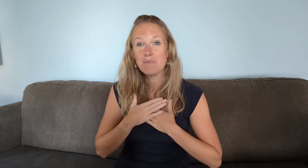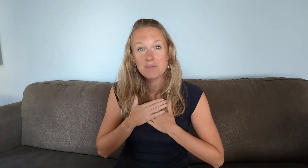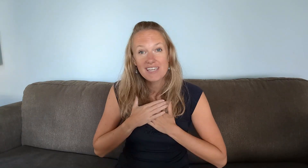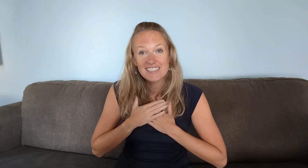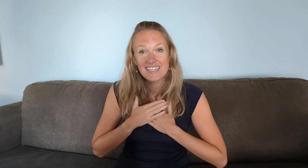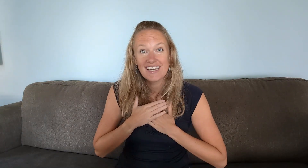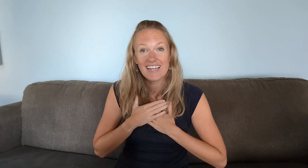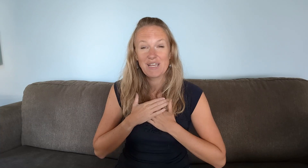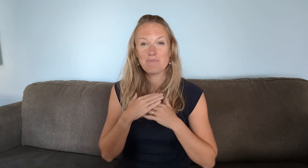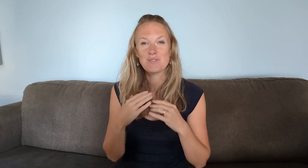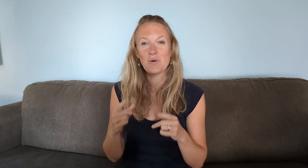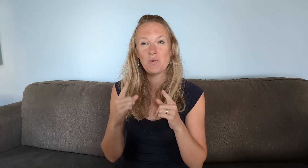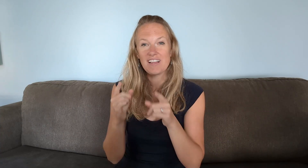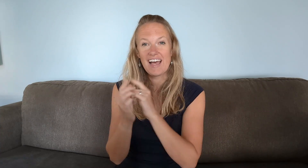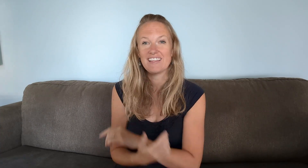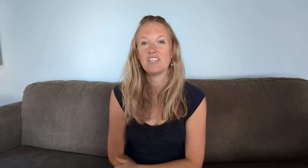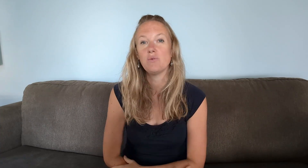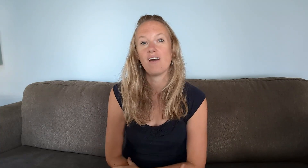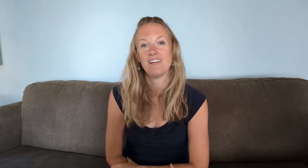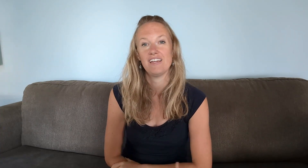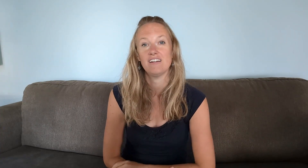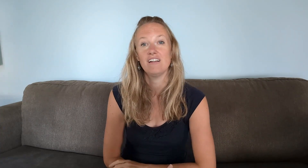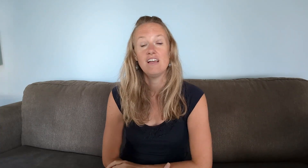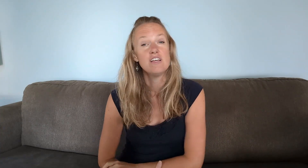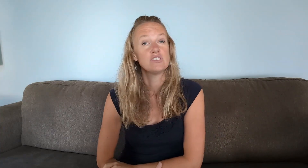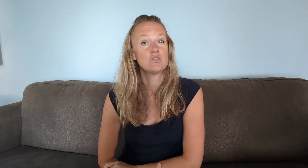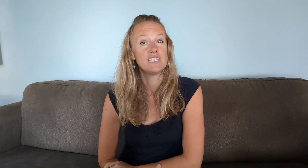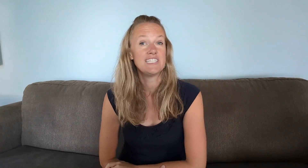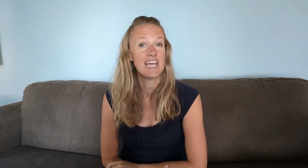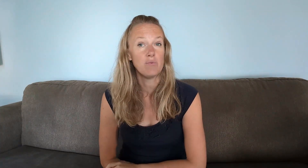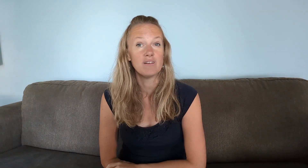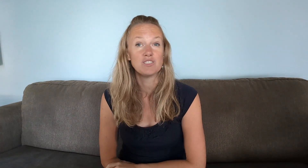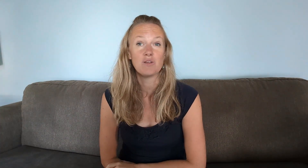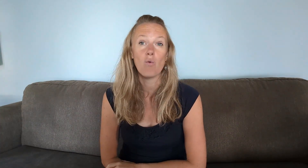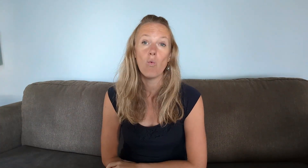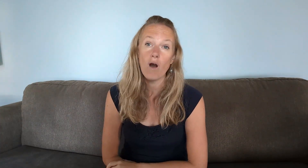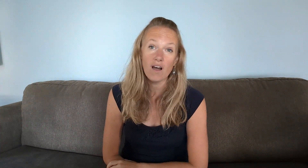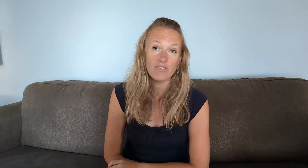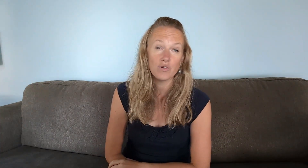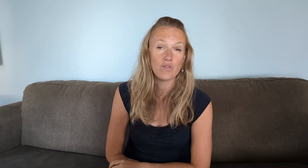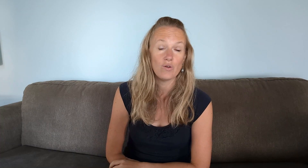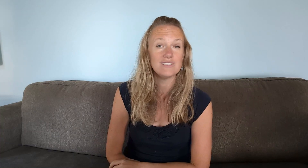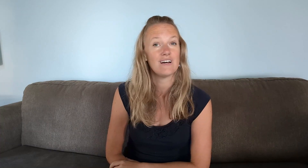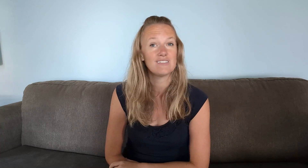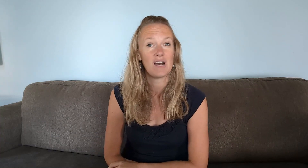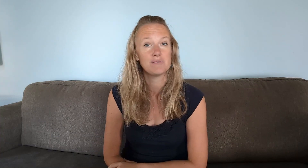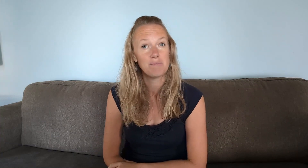is Mandy and I am so glad that you are here. So today we are doing a walk through the whole song top to